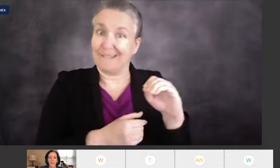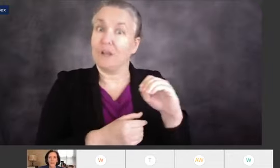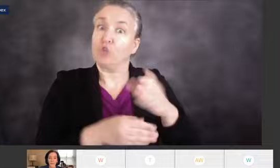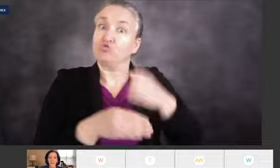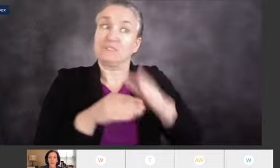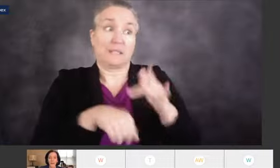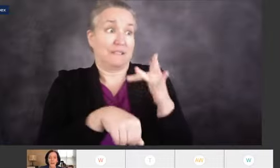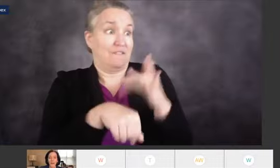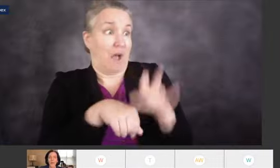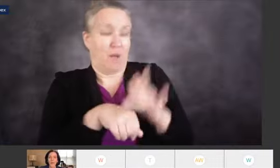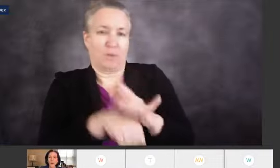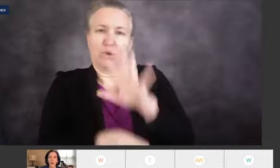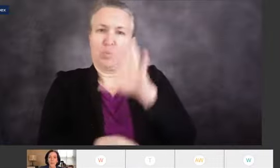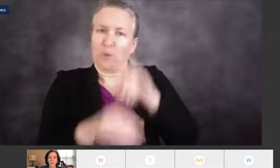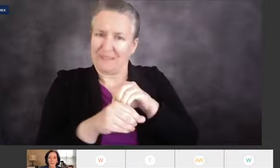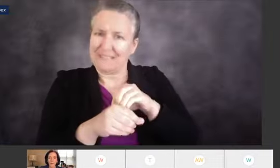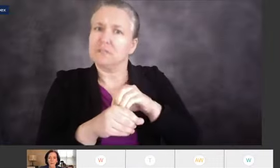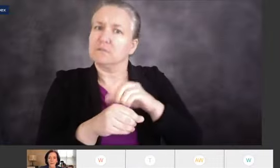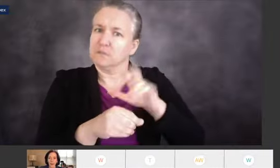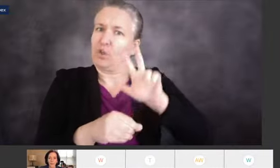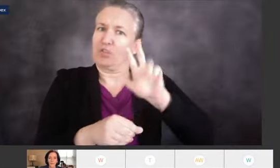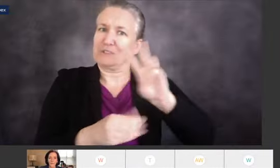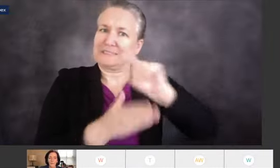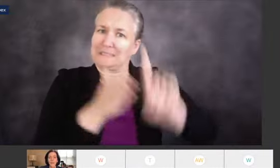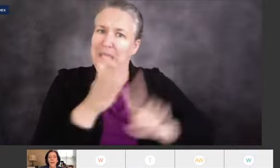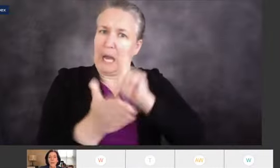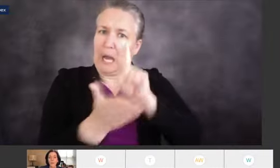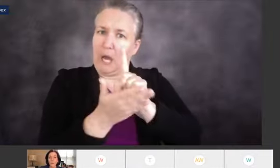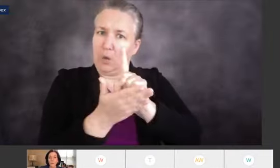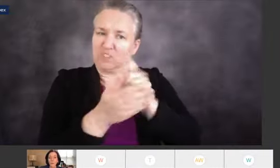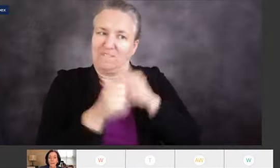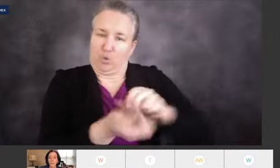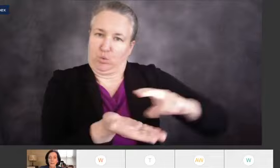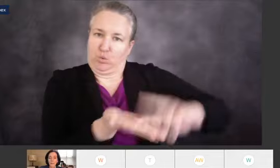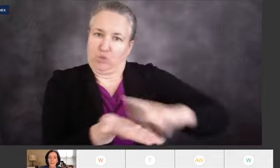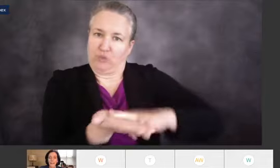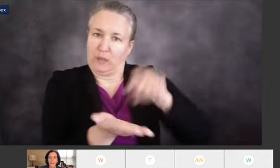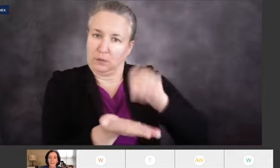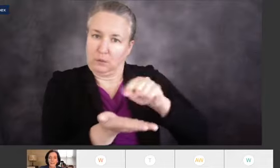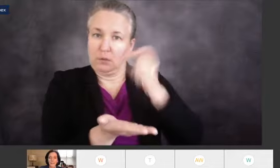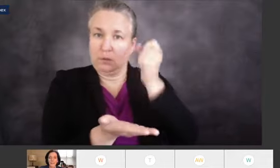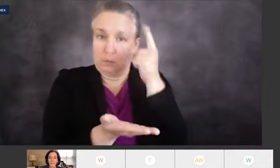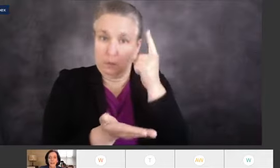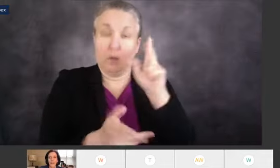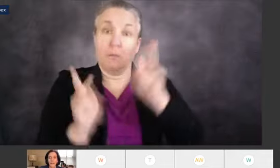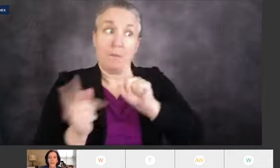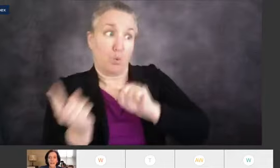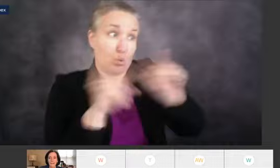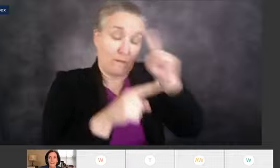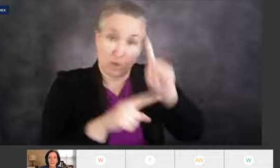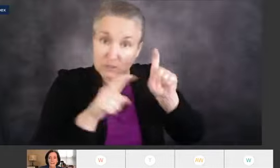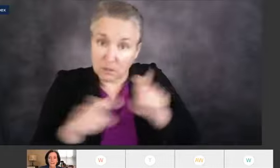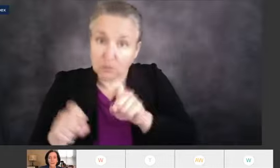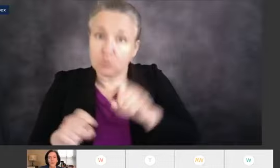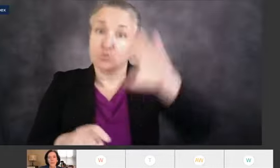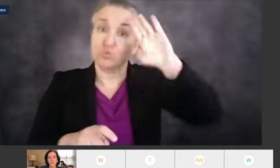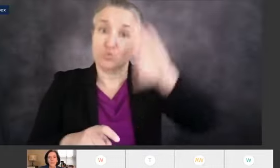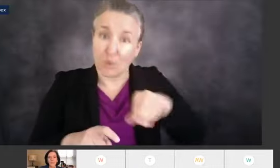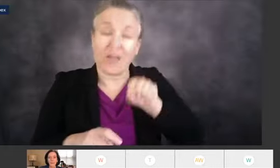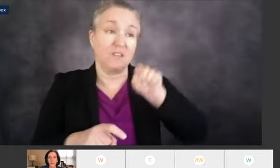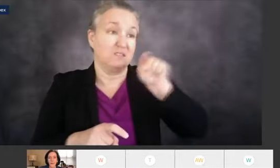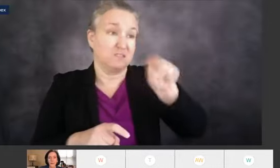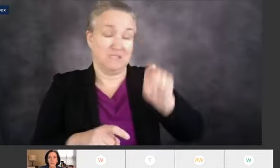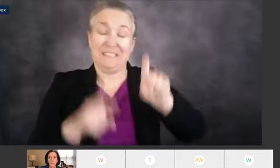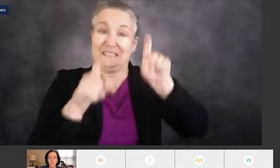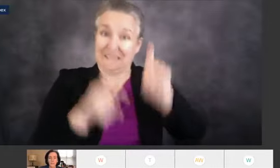within the contractually promised 36 hours. I do want to remind people being tested that at the testing site, you'll be